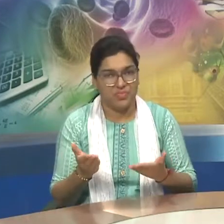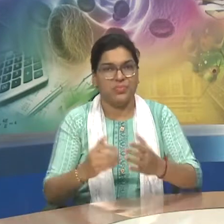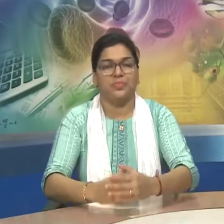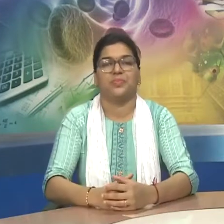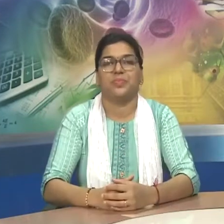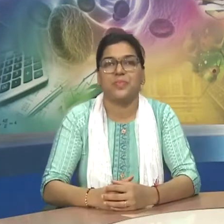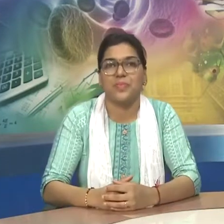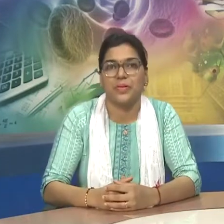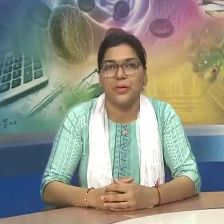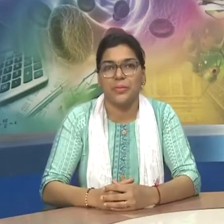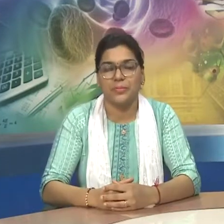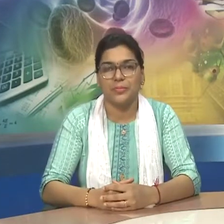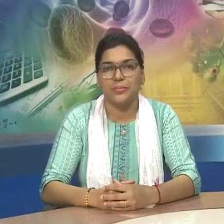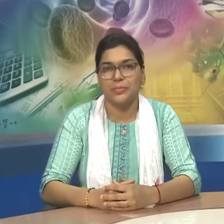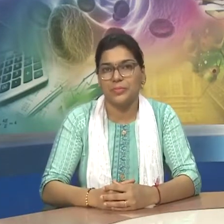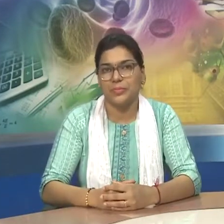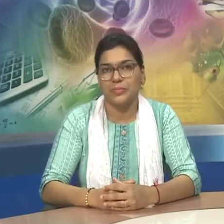visible market value.